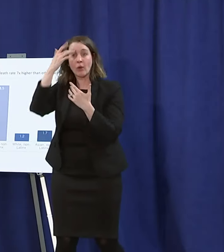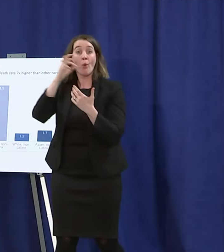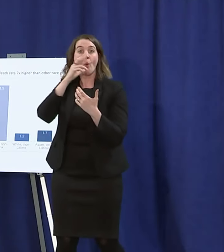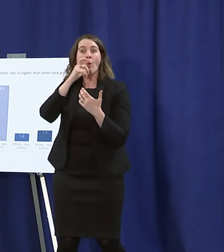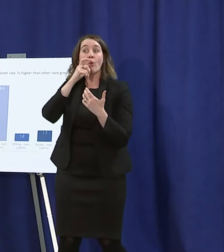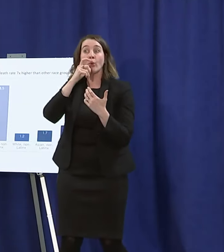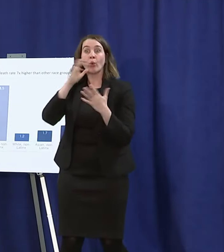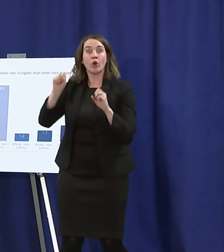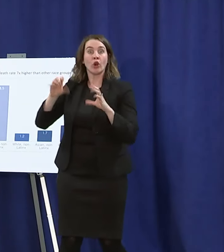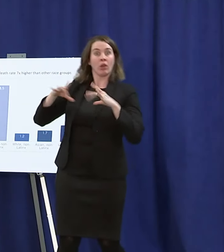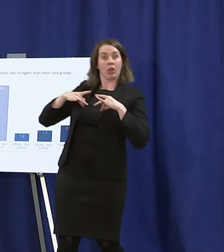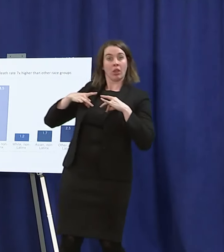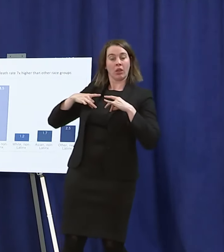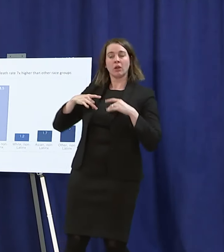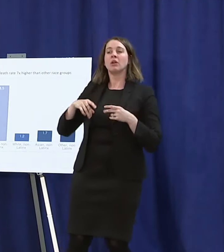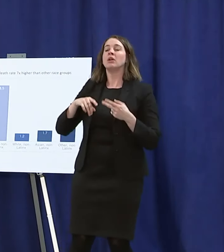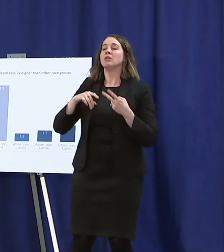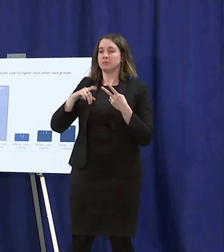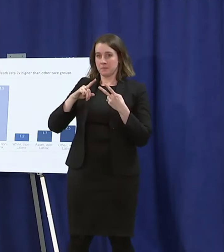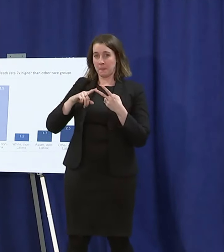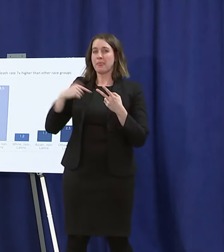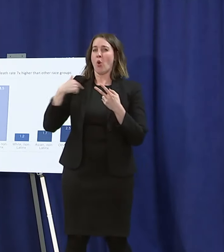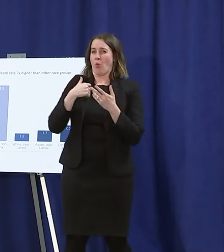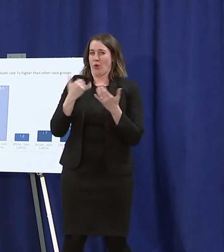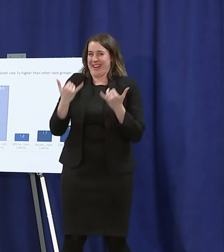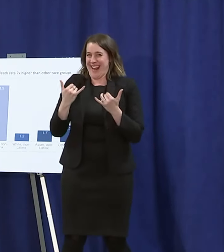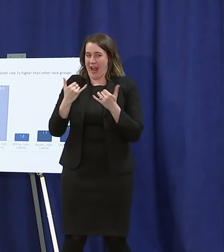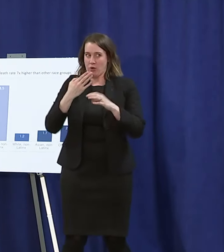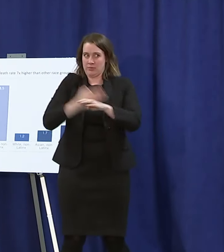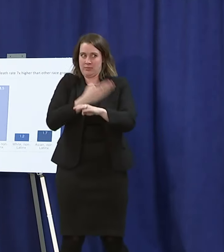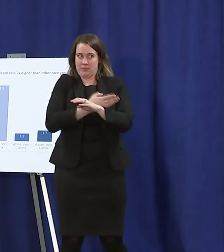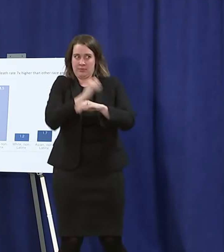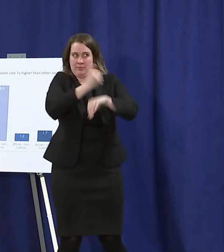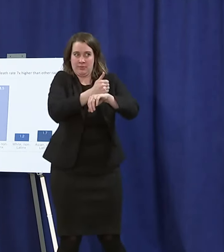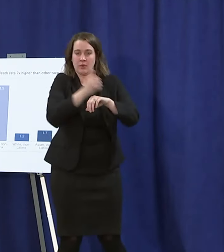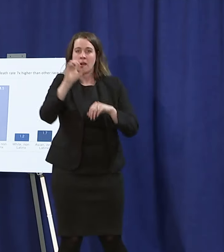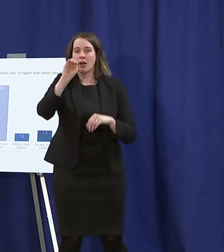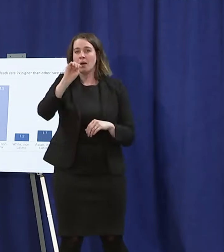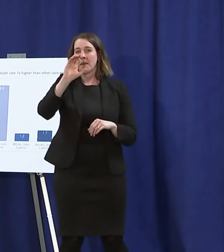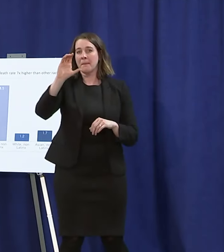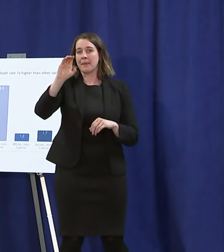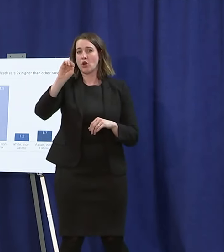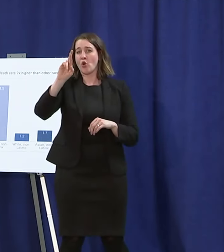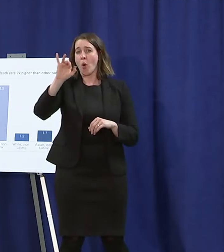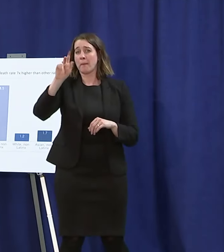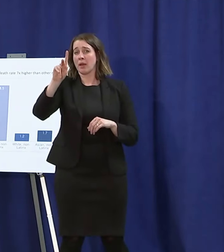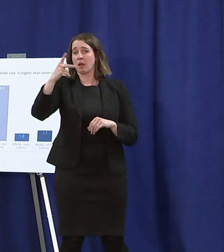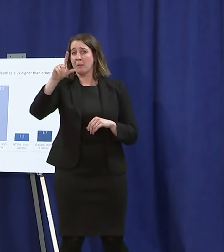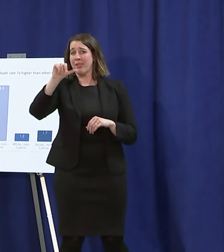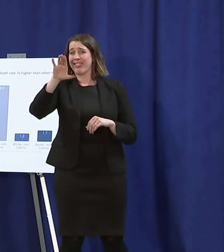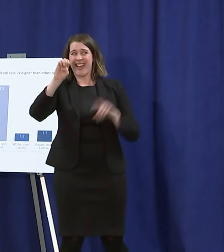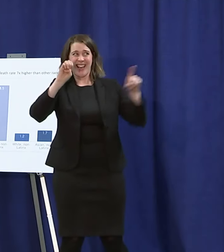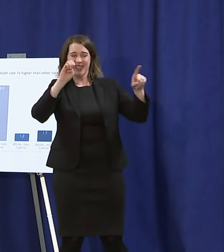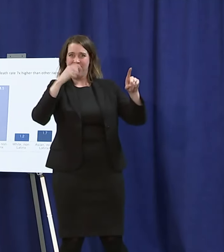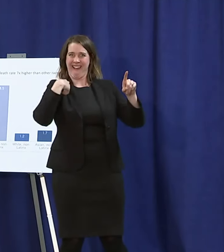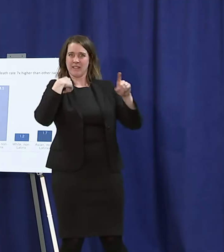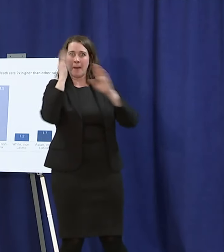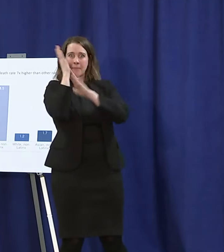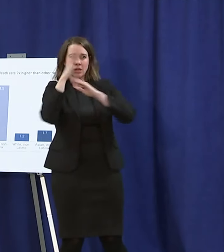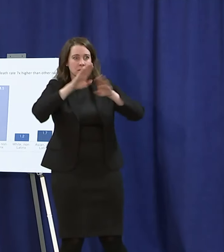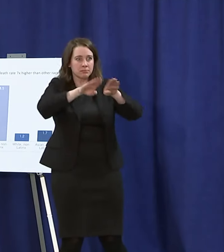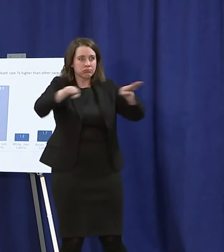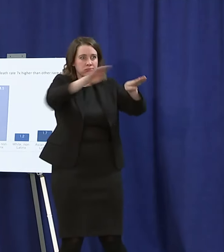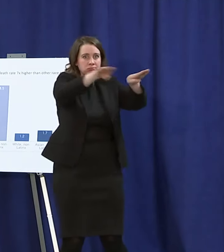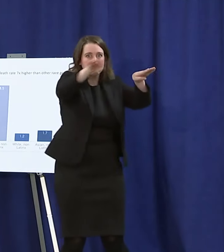on the alternate care facility at McCormick Place. This is all about preparation and letting the